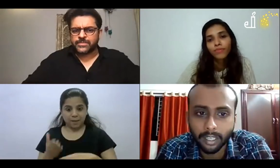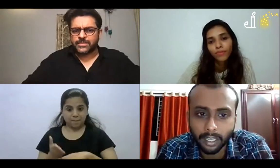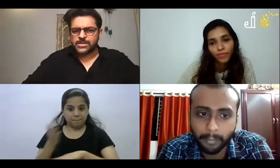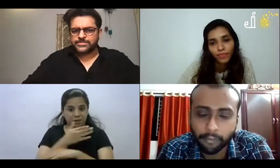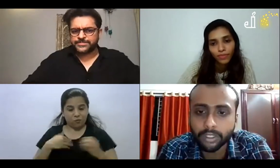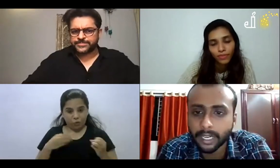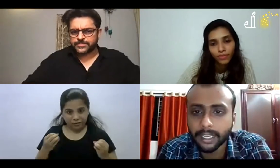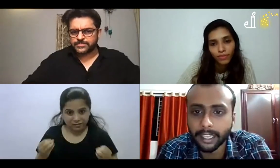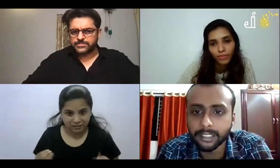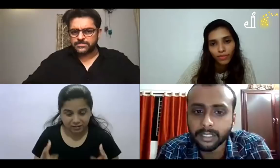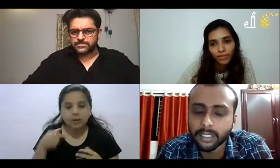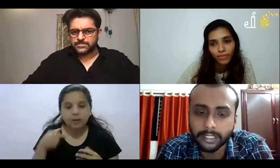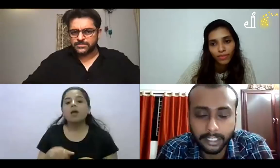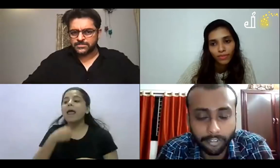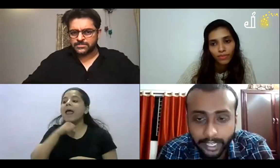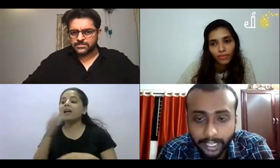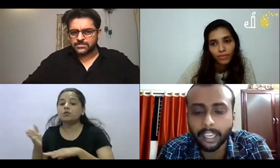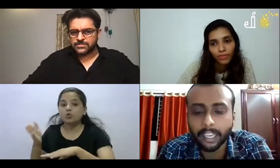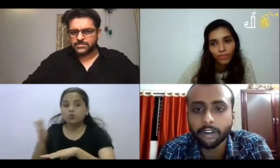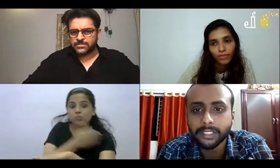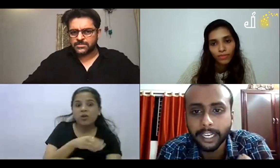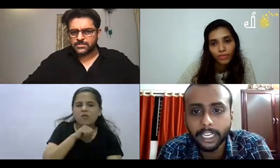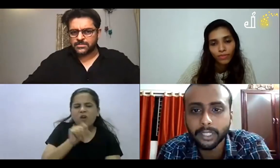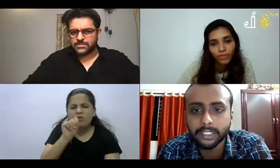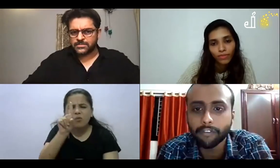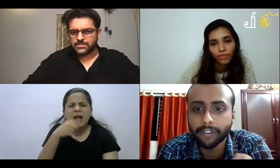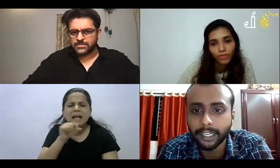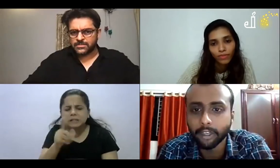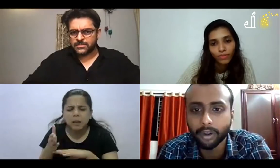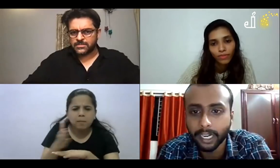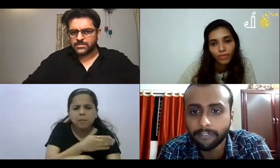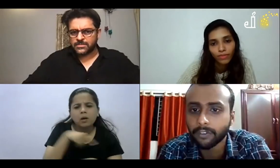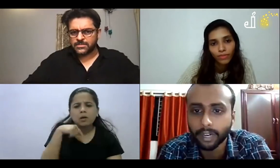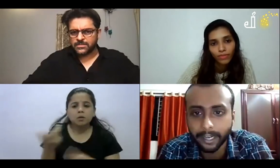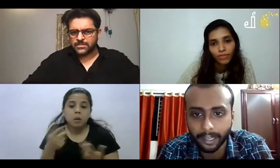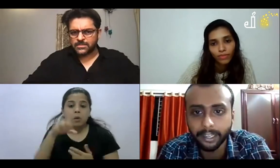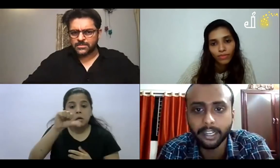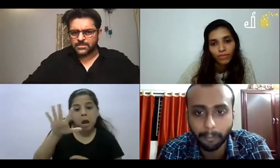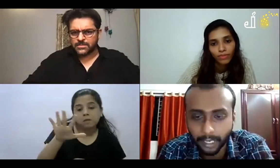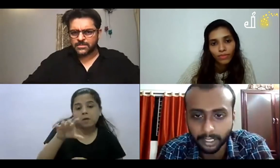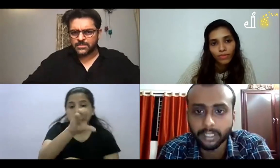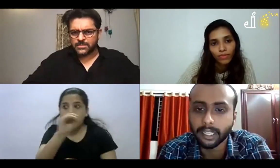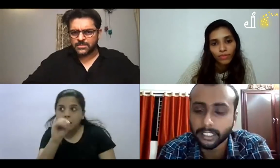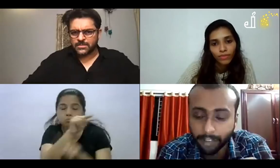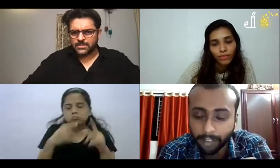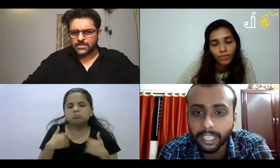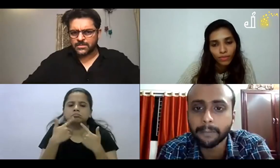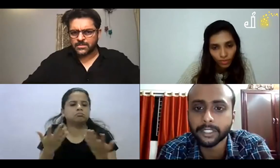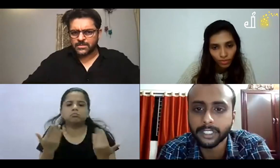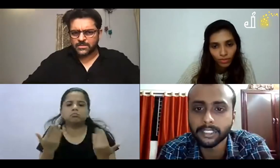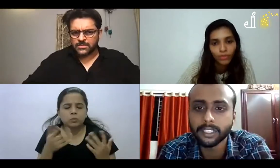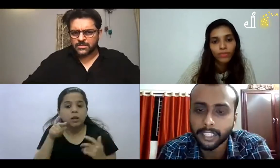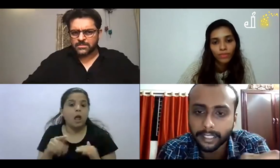say before the critical age, there is a very high. I cannot state a percentage of 90 or 95 or 99, but there is a very